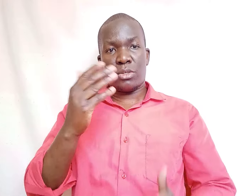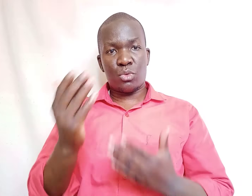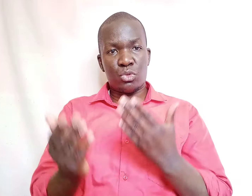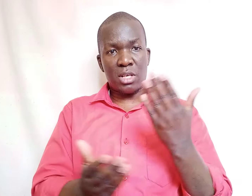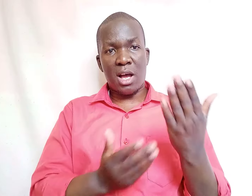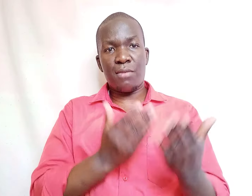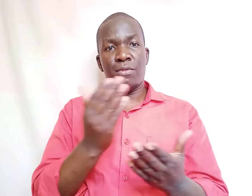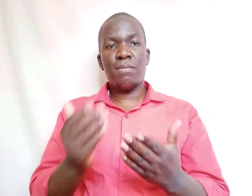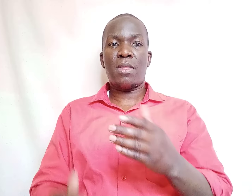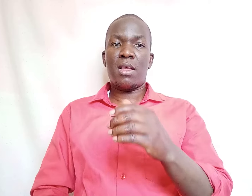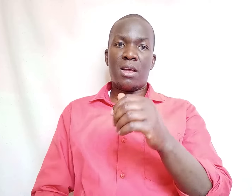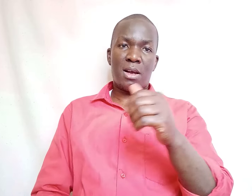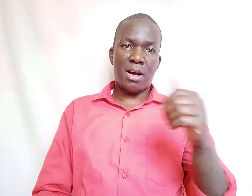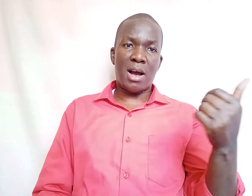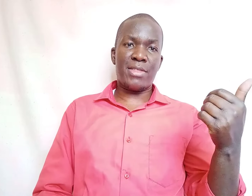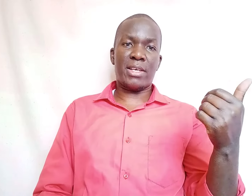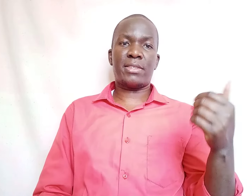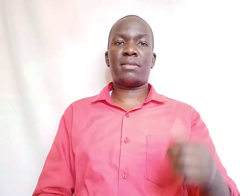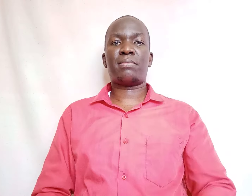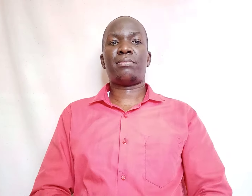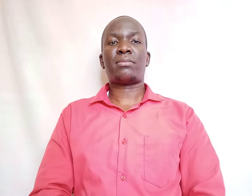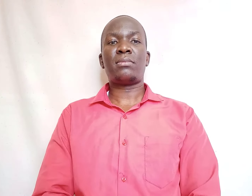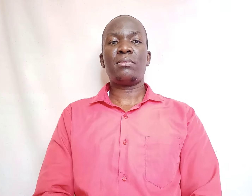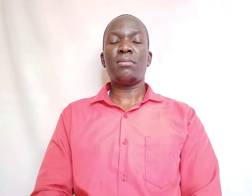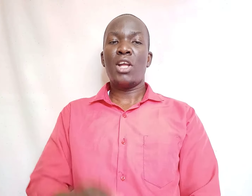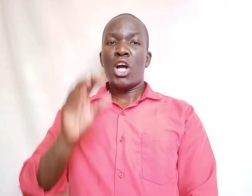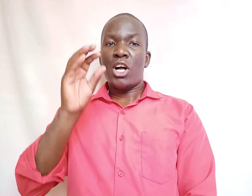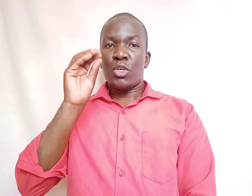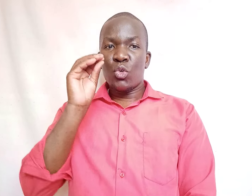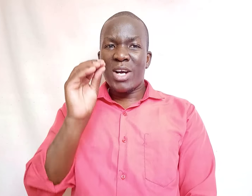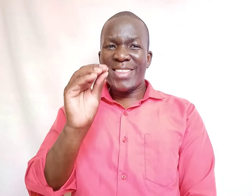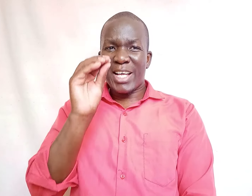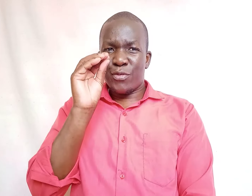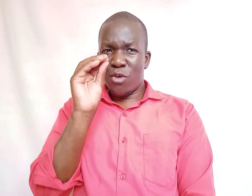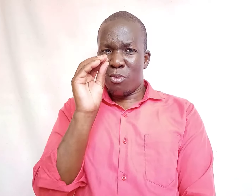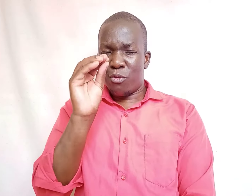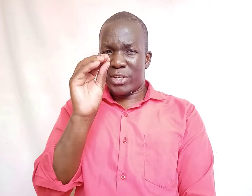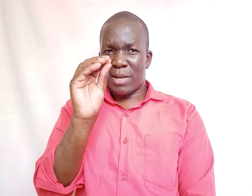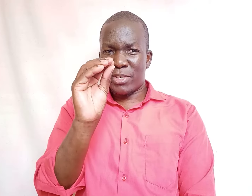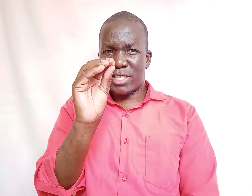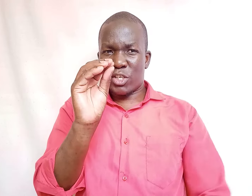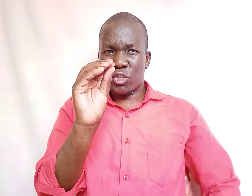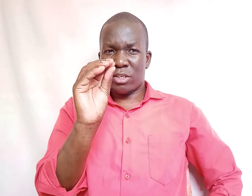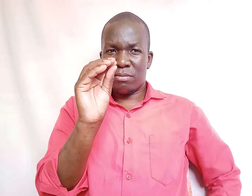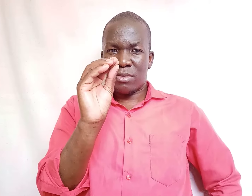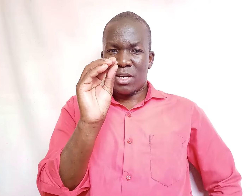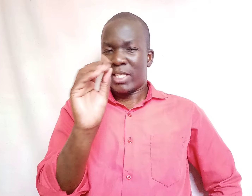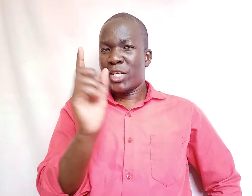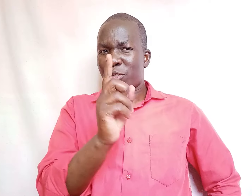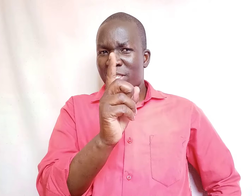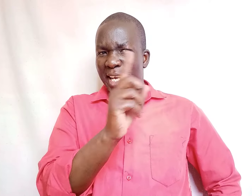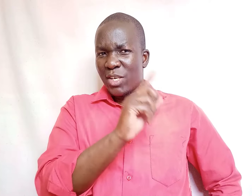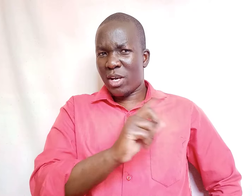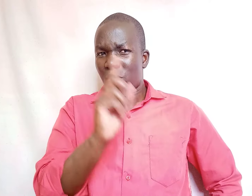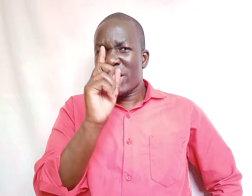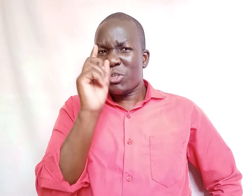to serve others. Look at that form of interpretation. Do you see